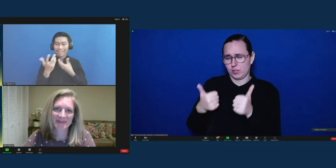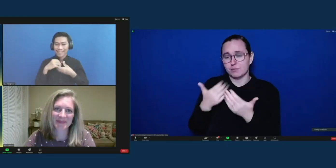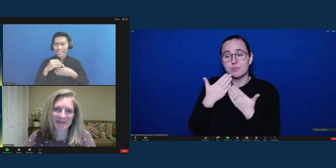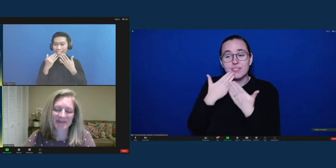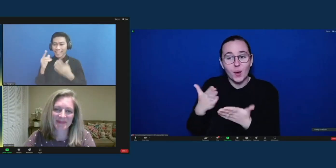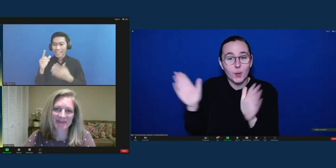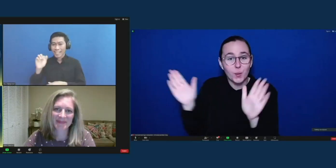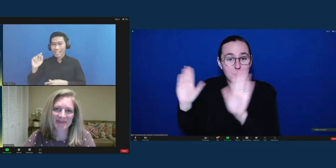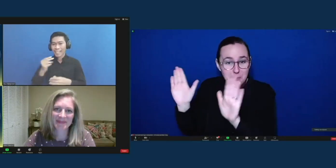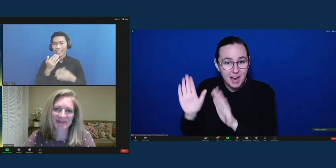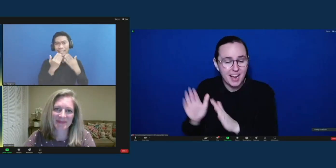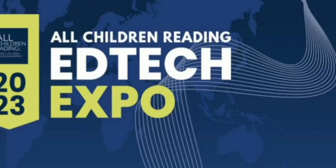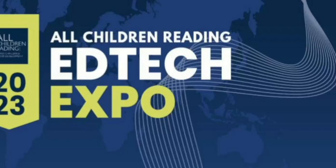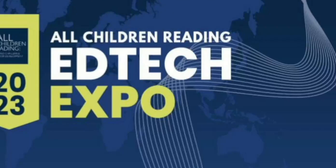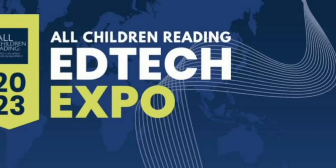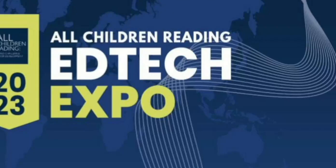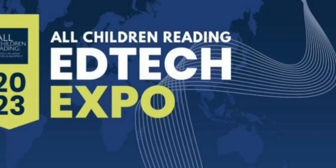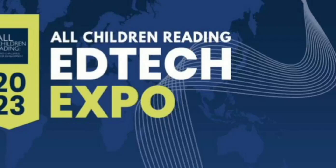you, Michael.